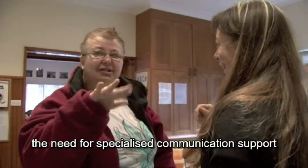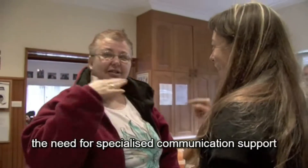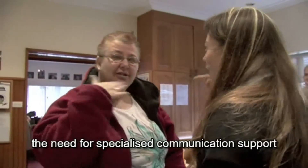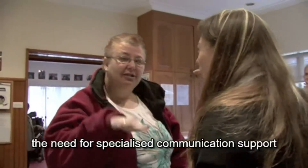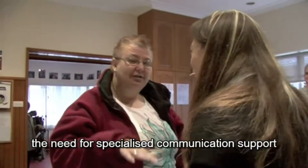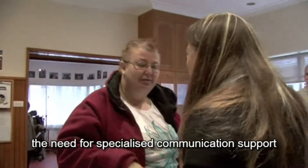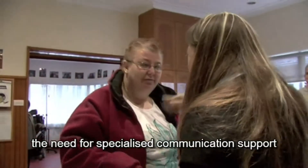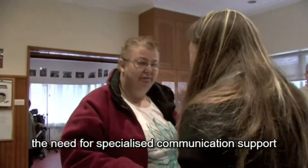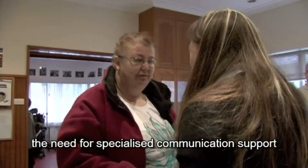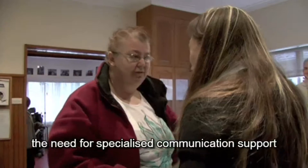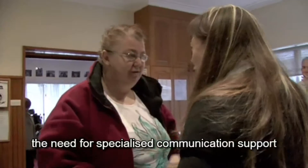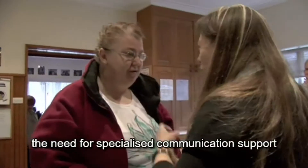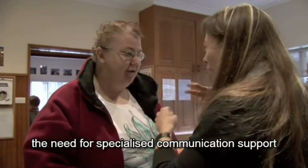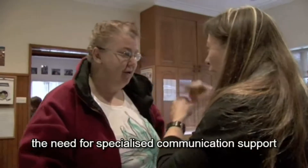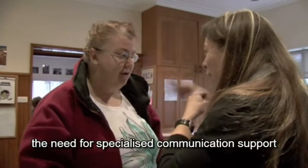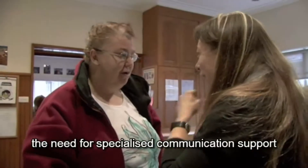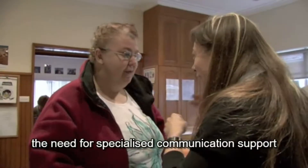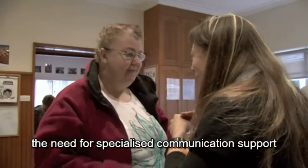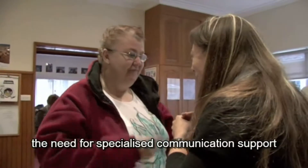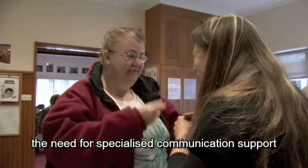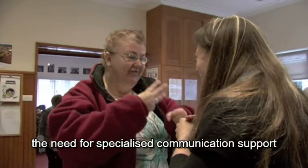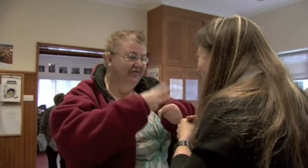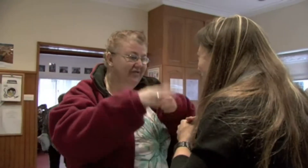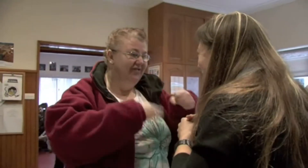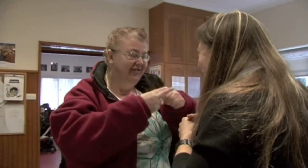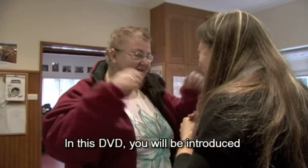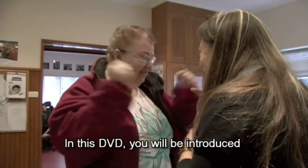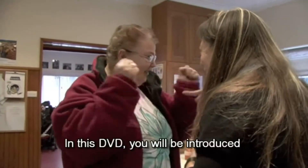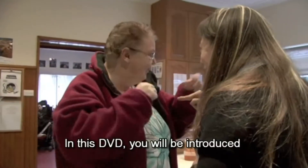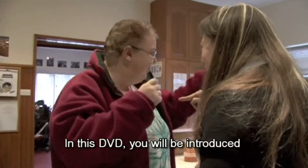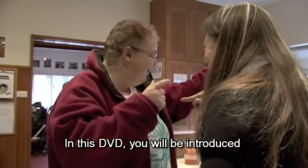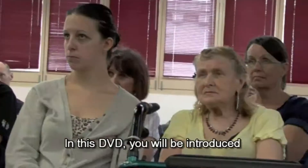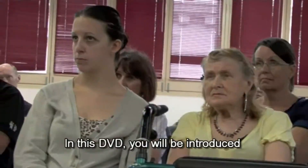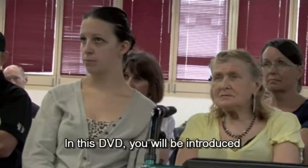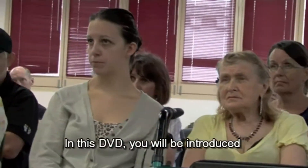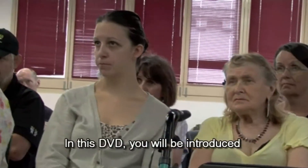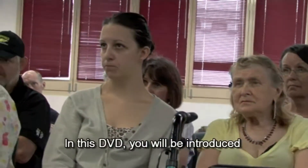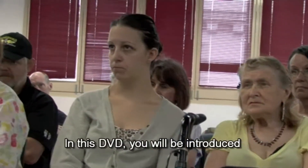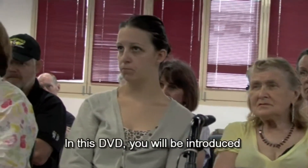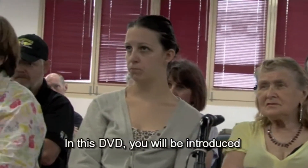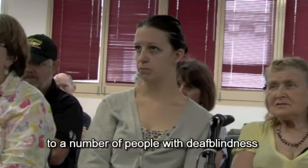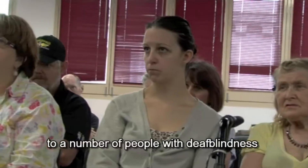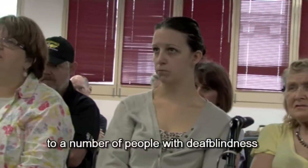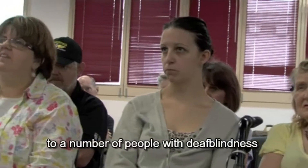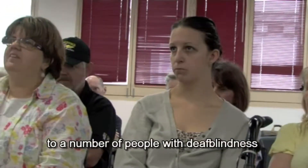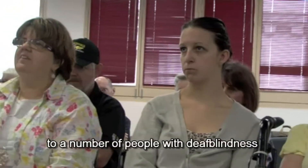need for specialised communication support. In this DVD, you will be introduced to a number of people